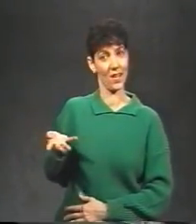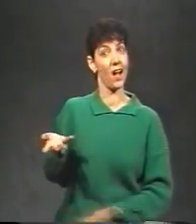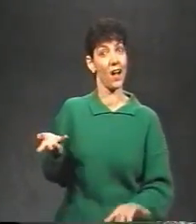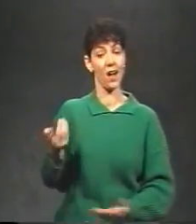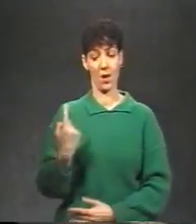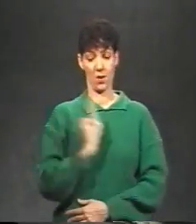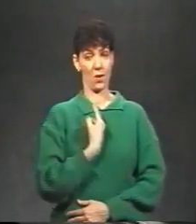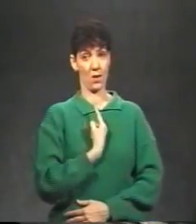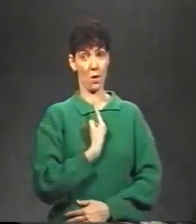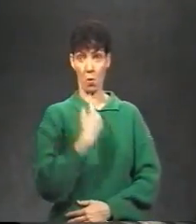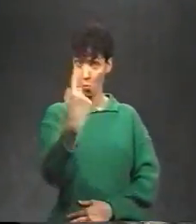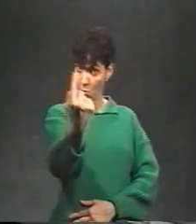when referring to oneself.